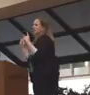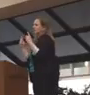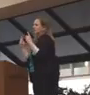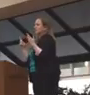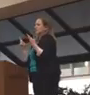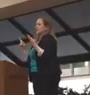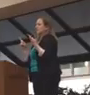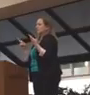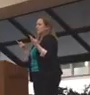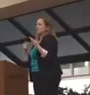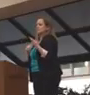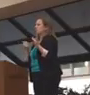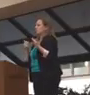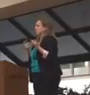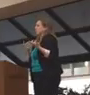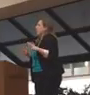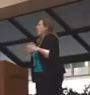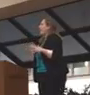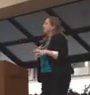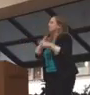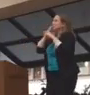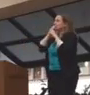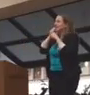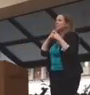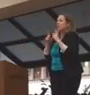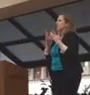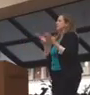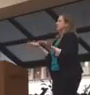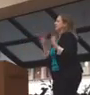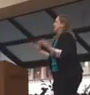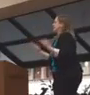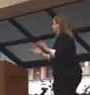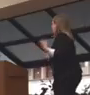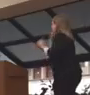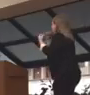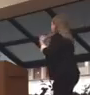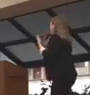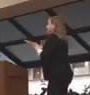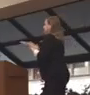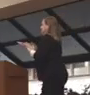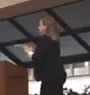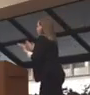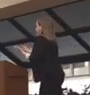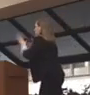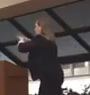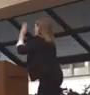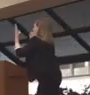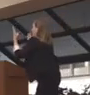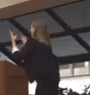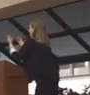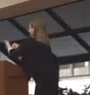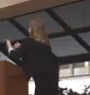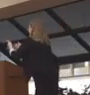communicate better? What is effective for our membership as far as communication? I mean, we just need